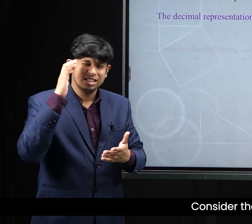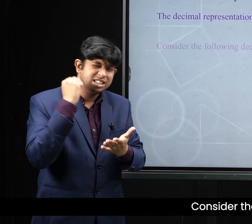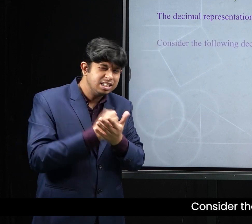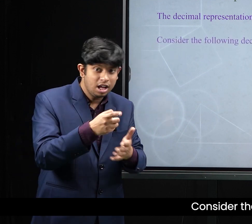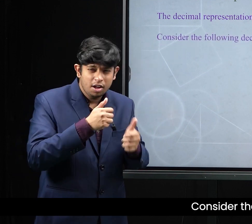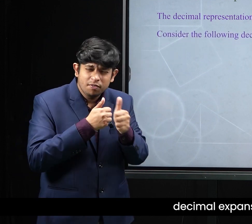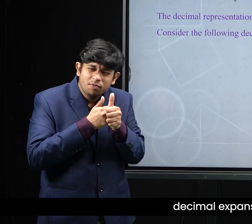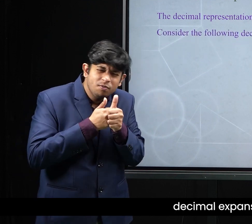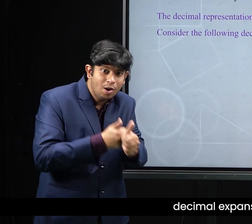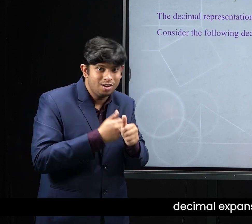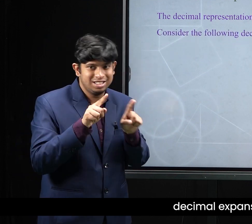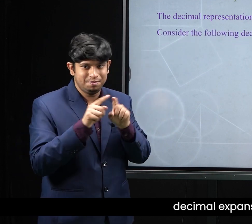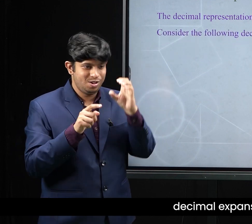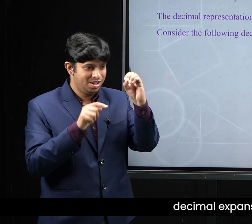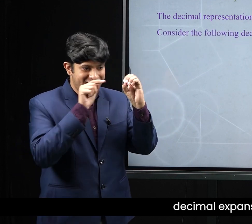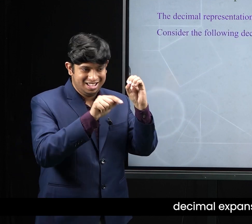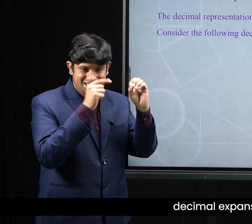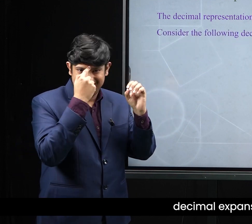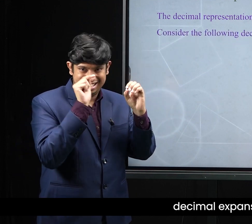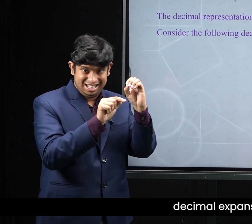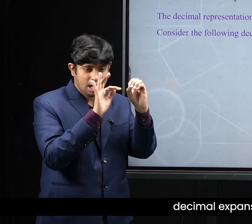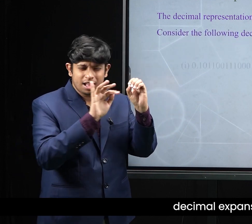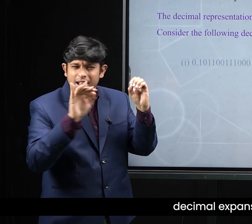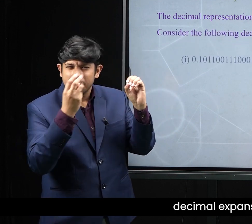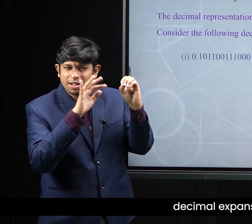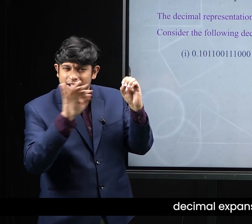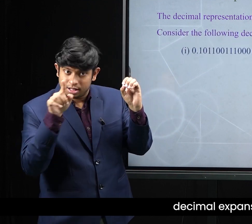Consider the following decimal expansions: 0.1011 so on,